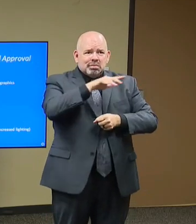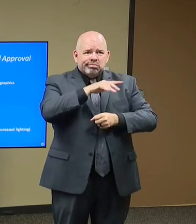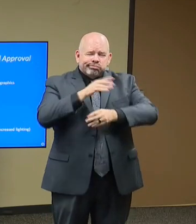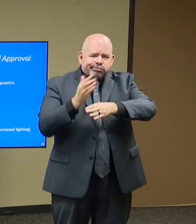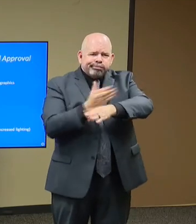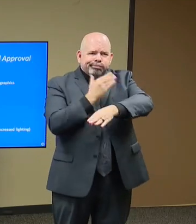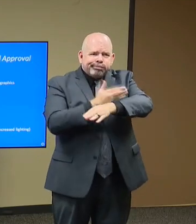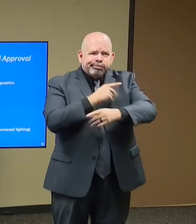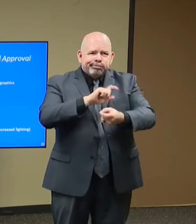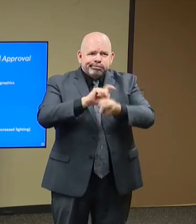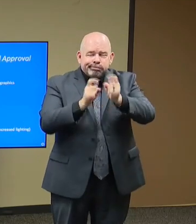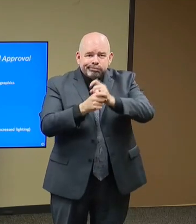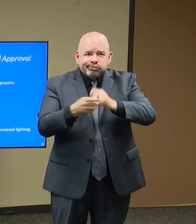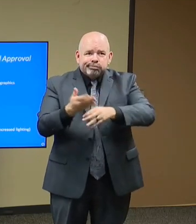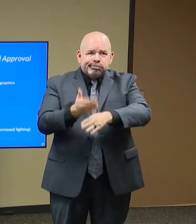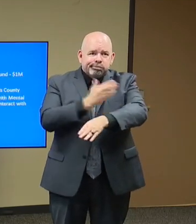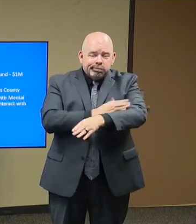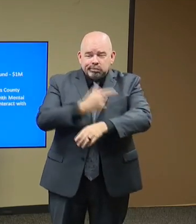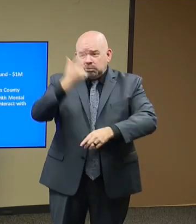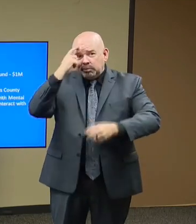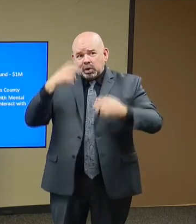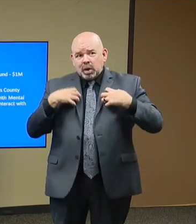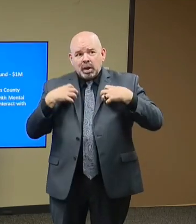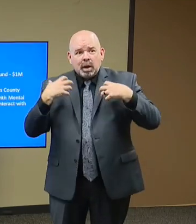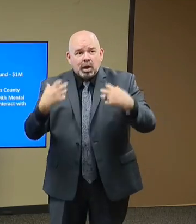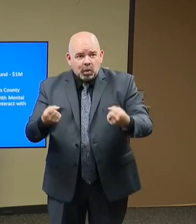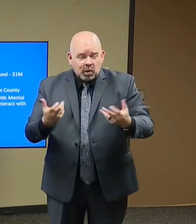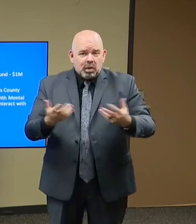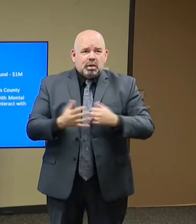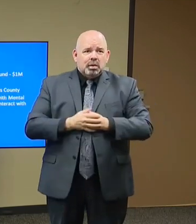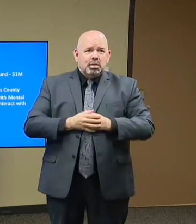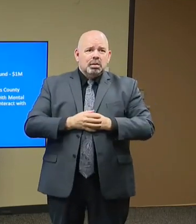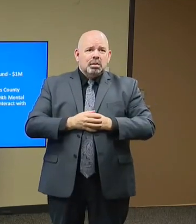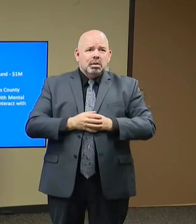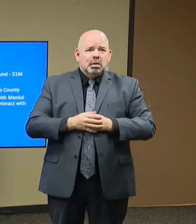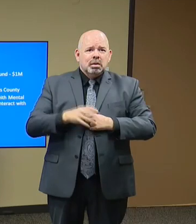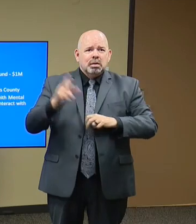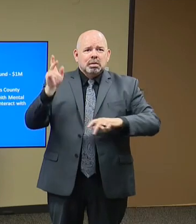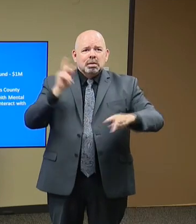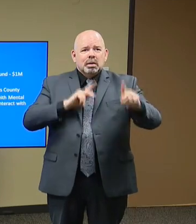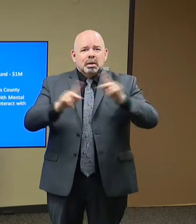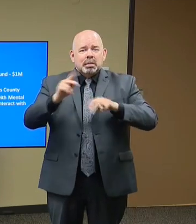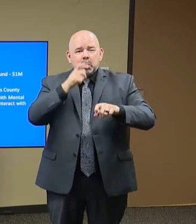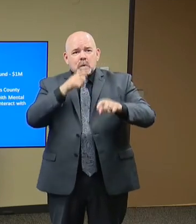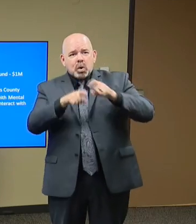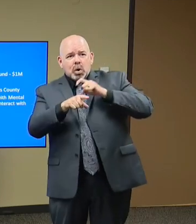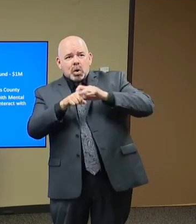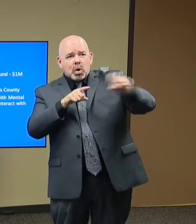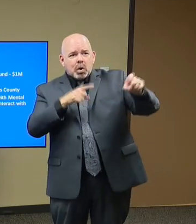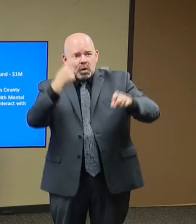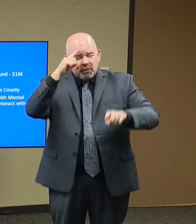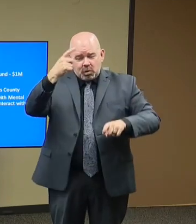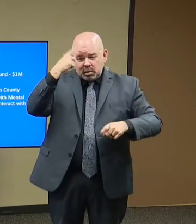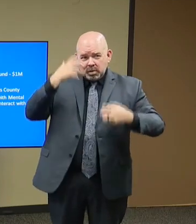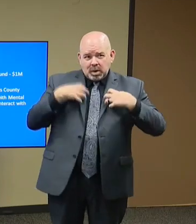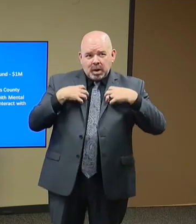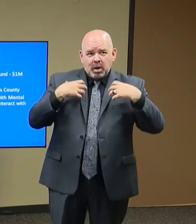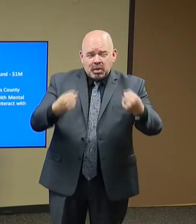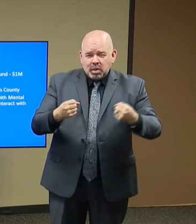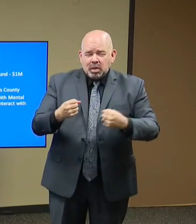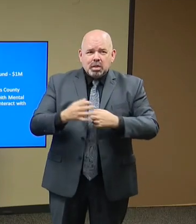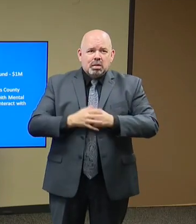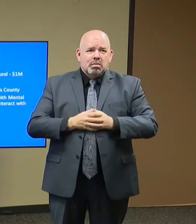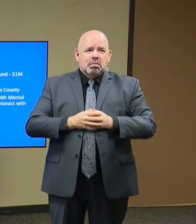care professionals that answer calls for mental health distress as opposed to the police. Money going